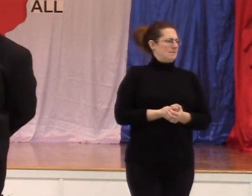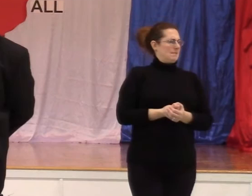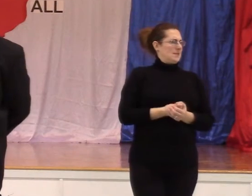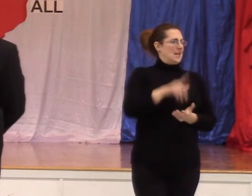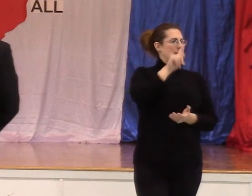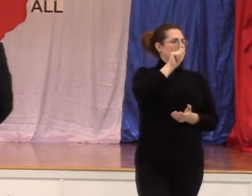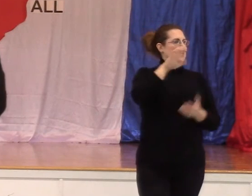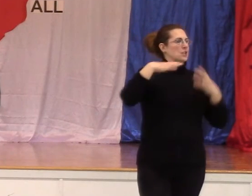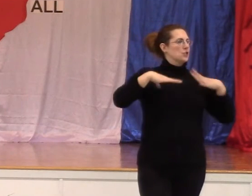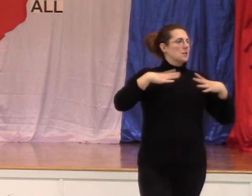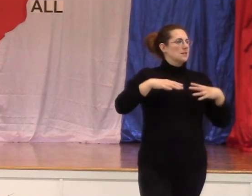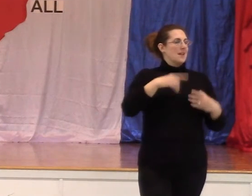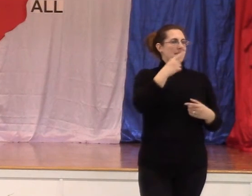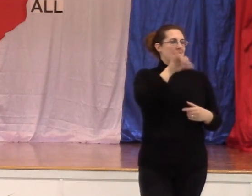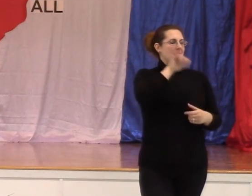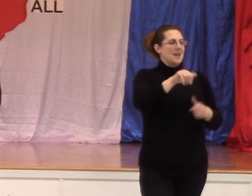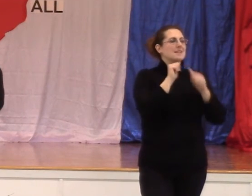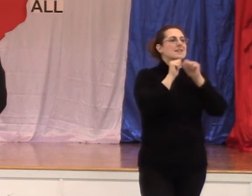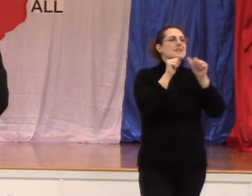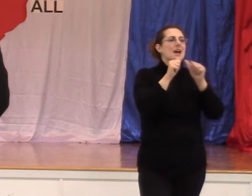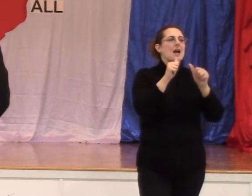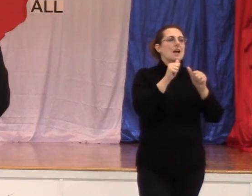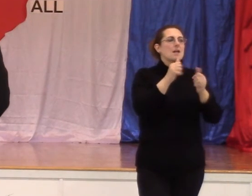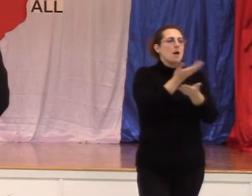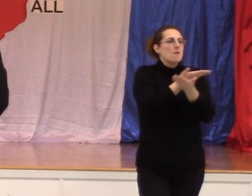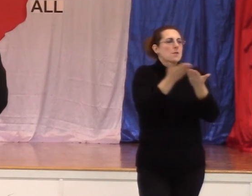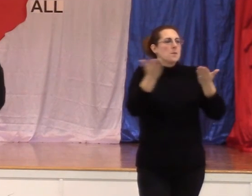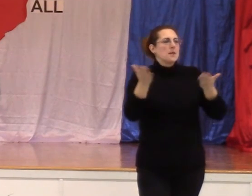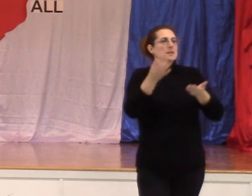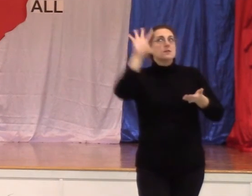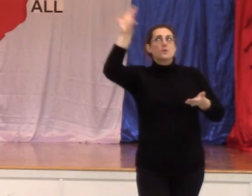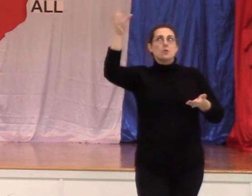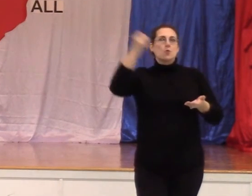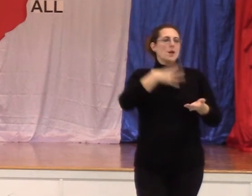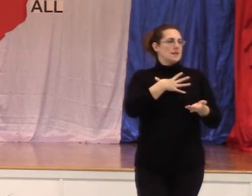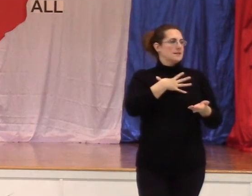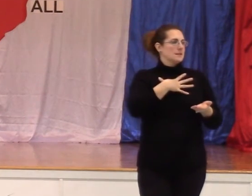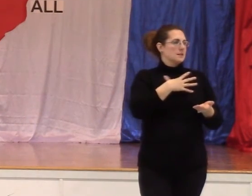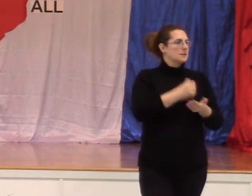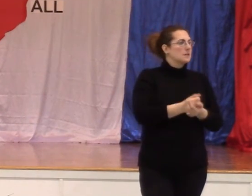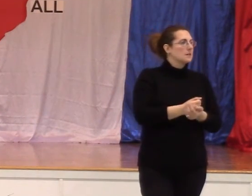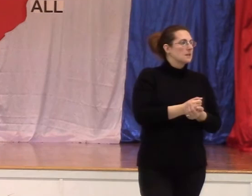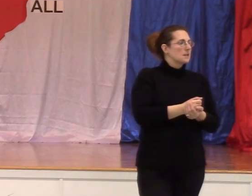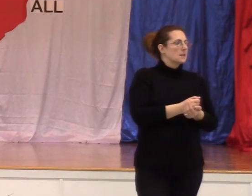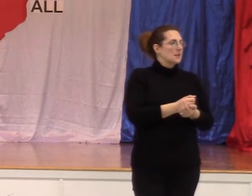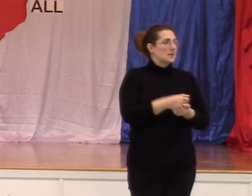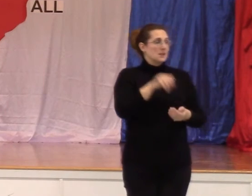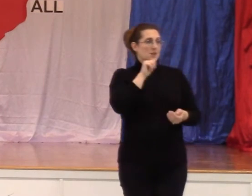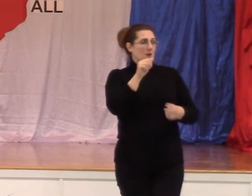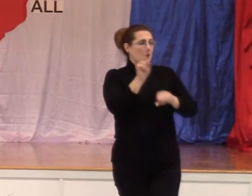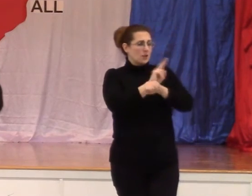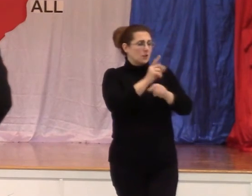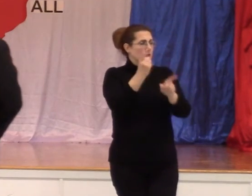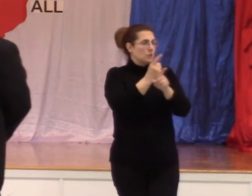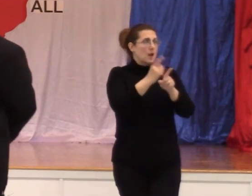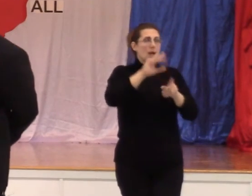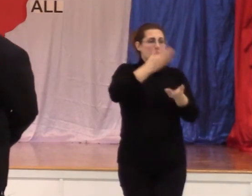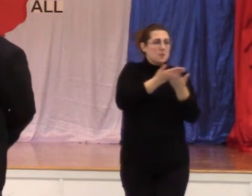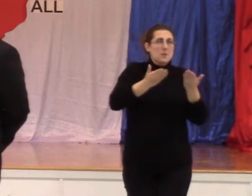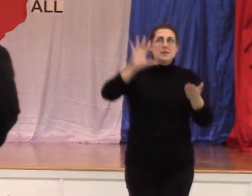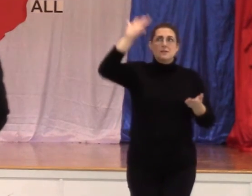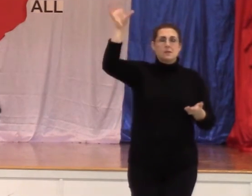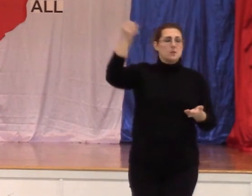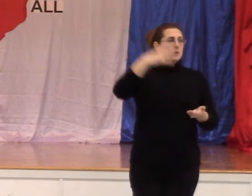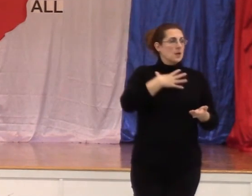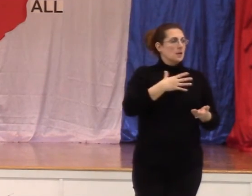That's a denial of the means of grace. All right? You see functional misuses of the means of grace in our synod. You have